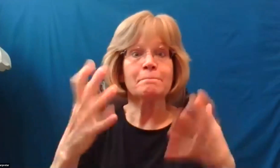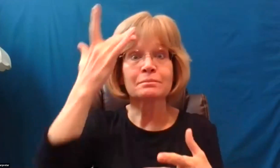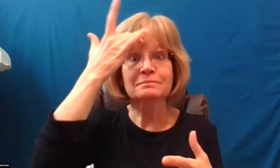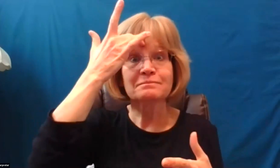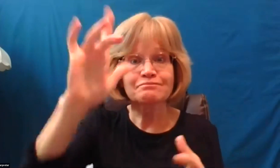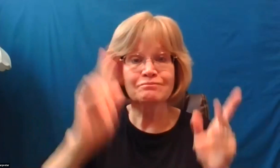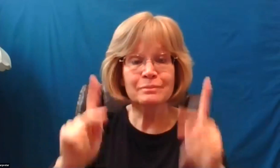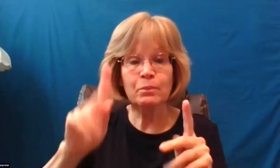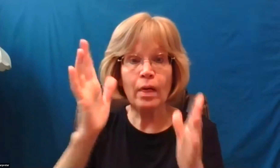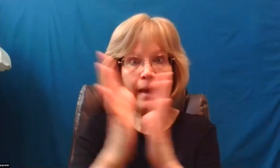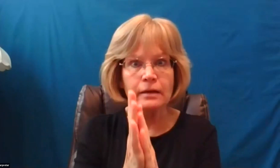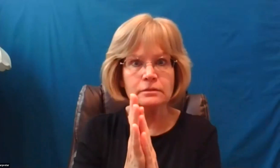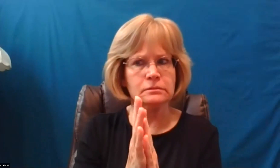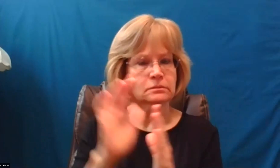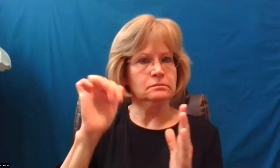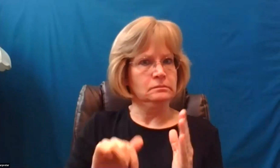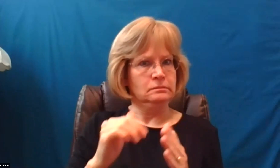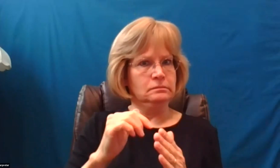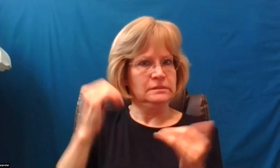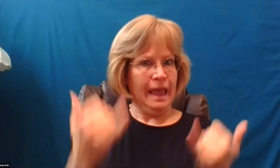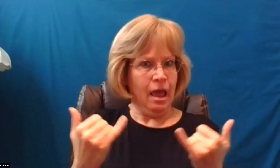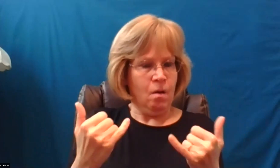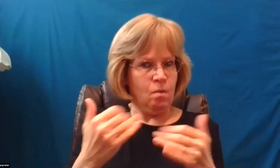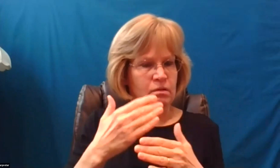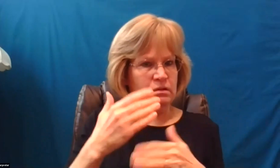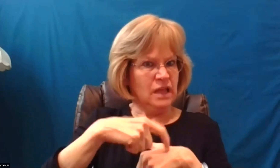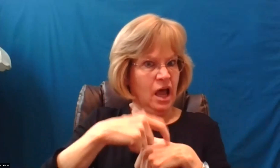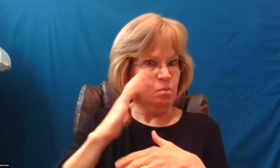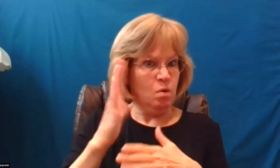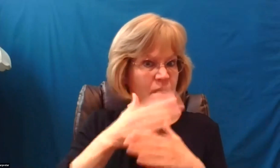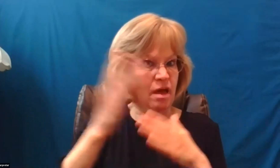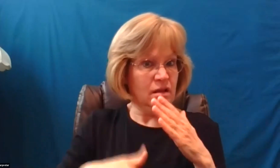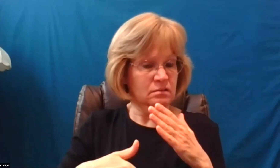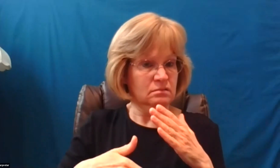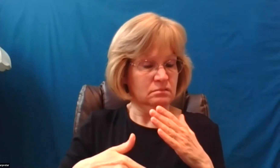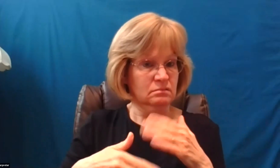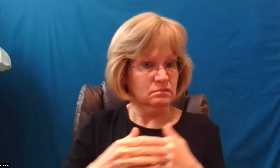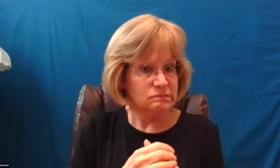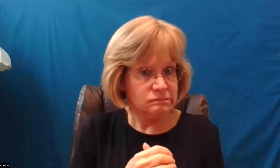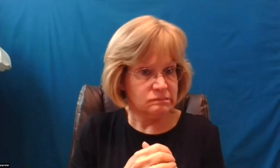them. I do believe they're the wrong question.